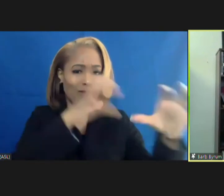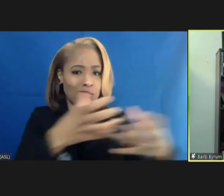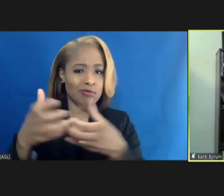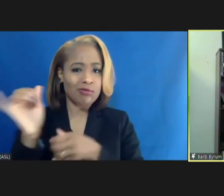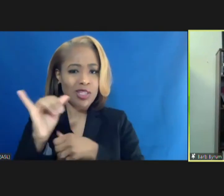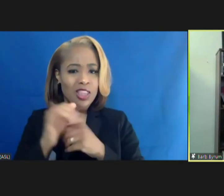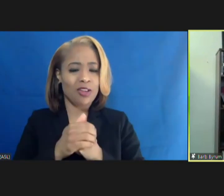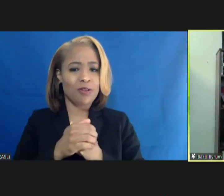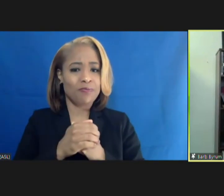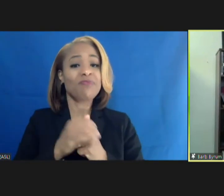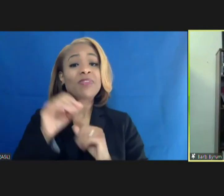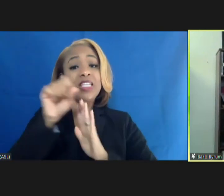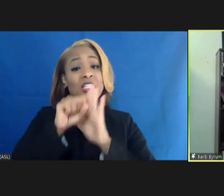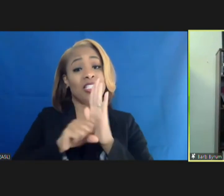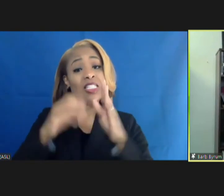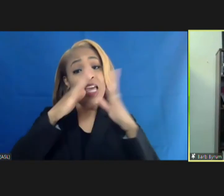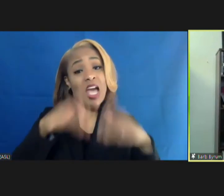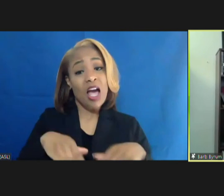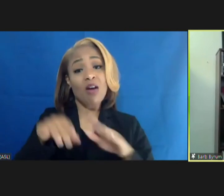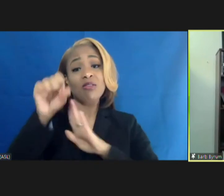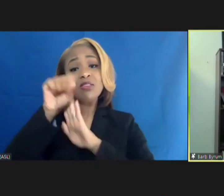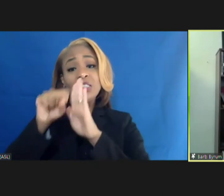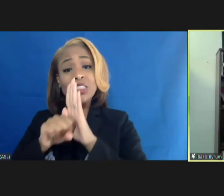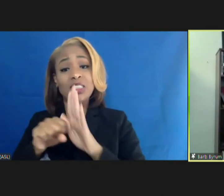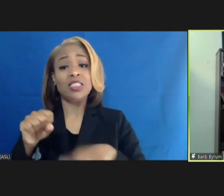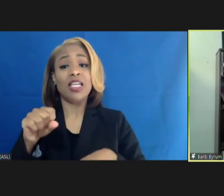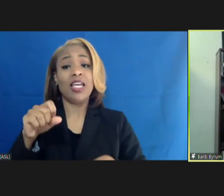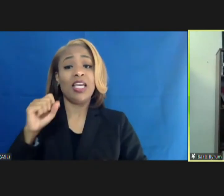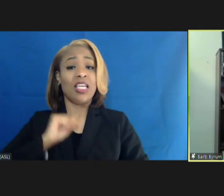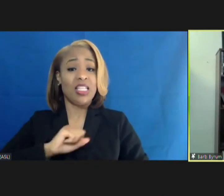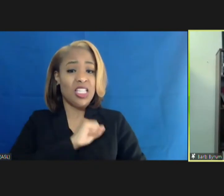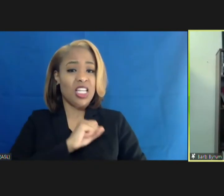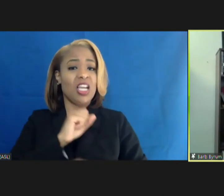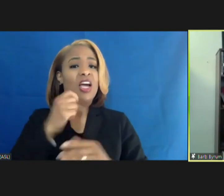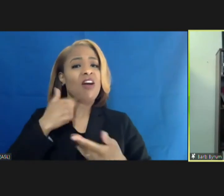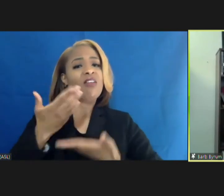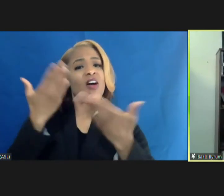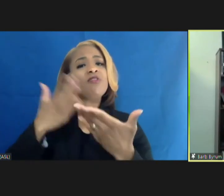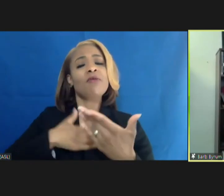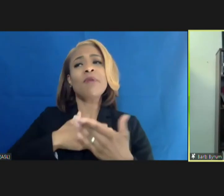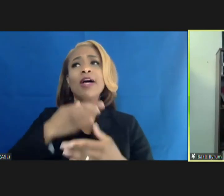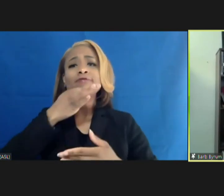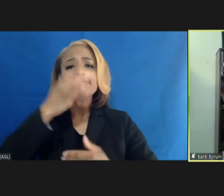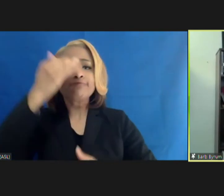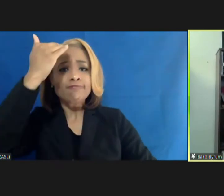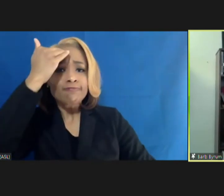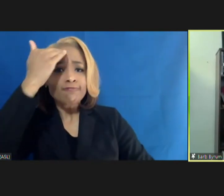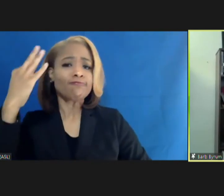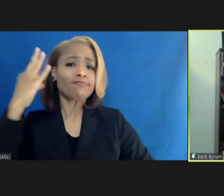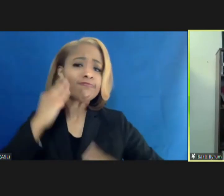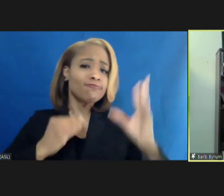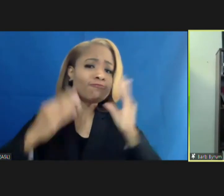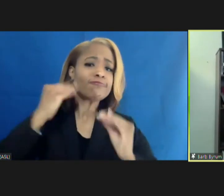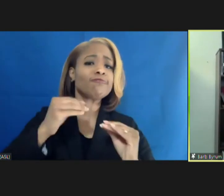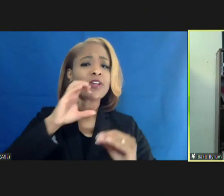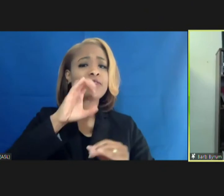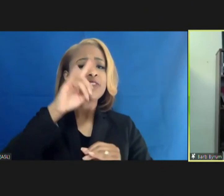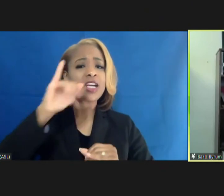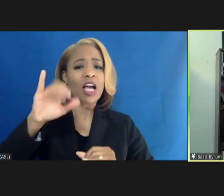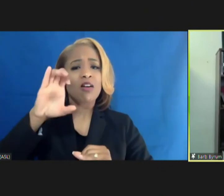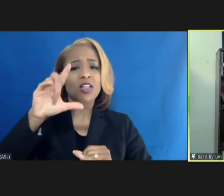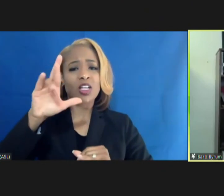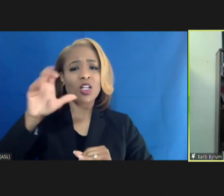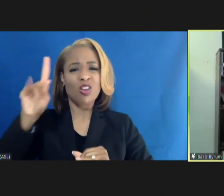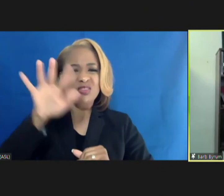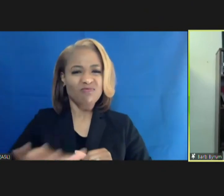State House and State Senate to offer my insight and expertise and experiences of county clerks throughout the state of